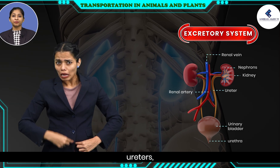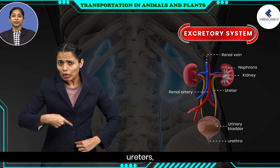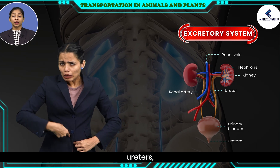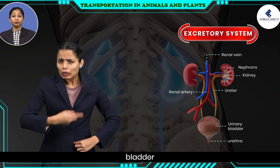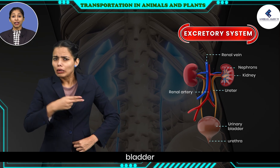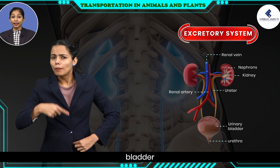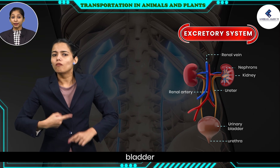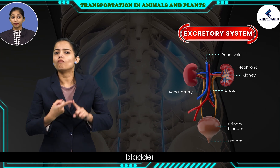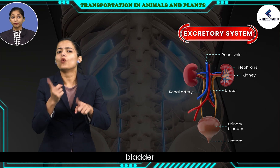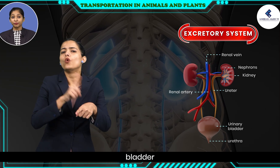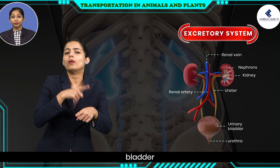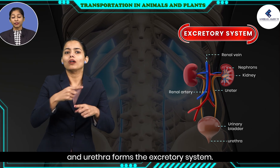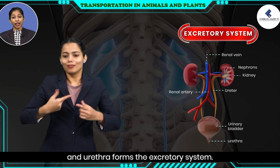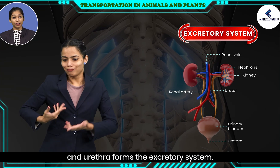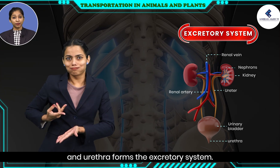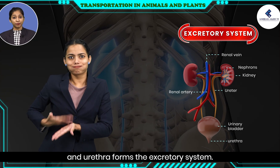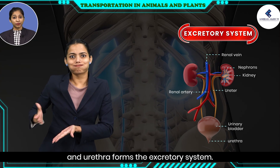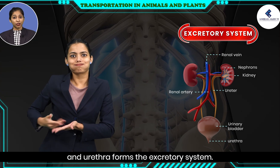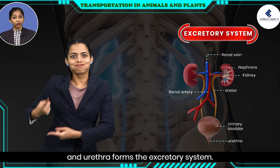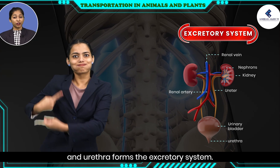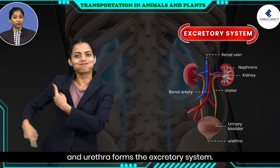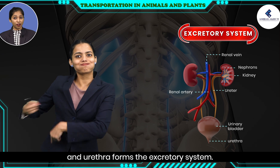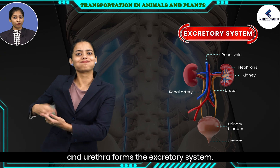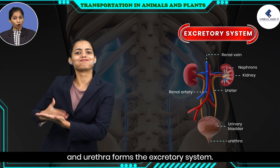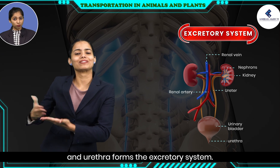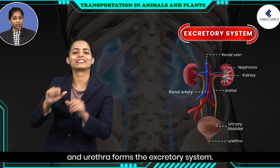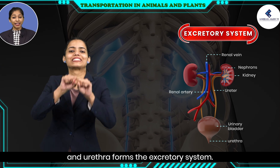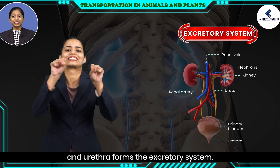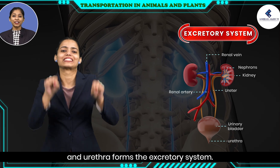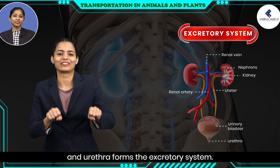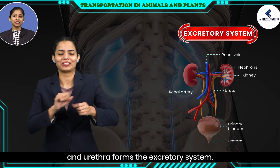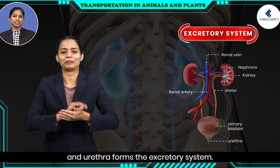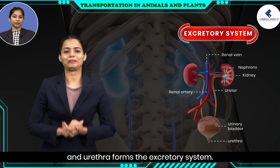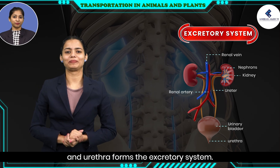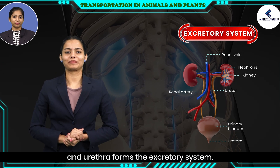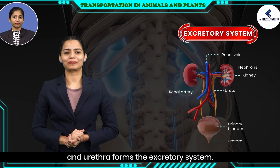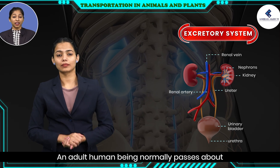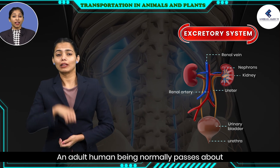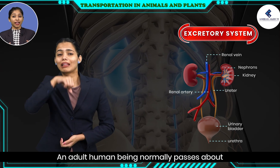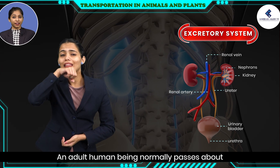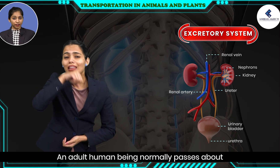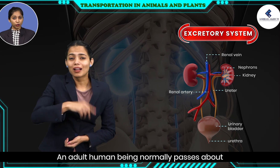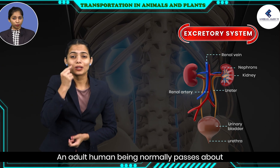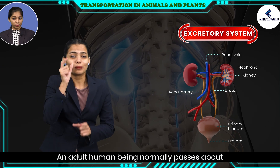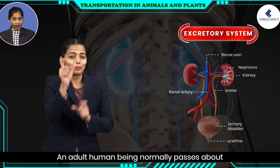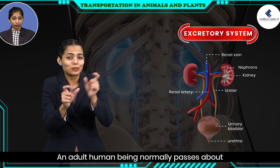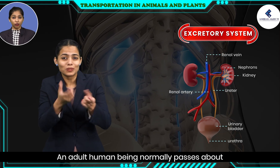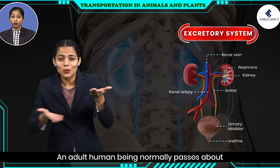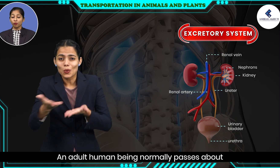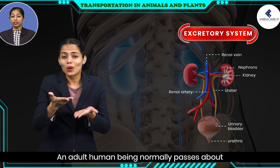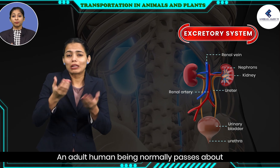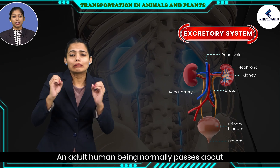ureters, bladder and urethra forms the excretory system. An adult human